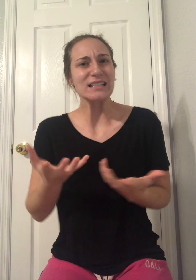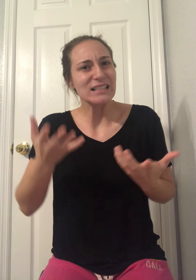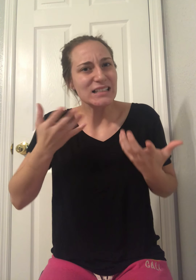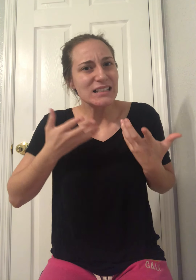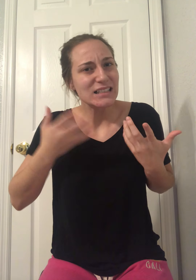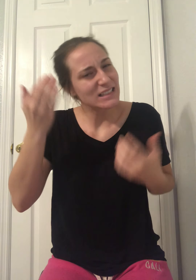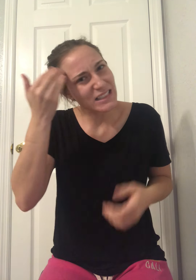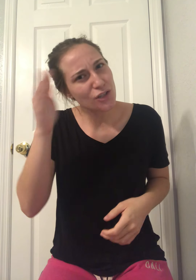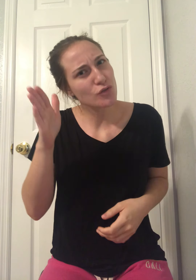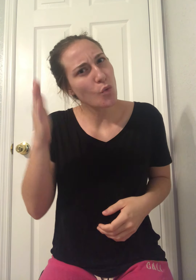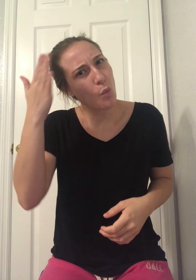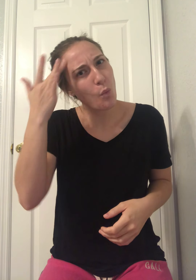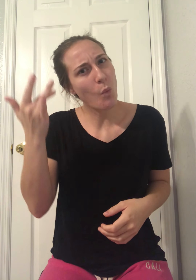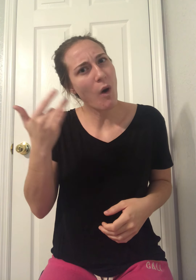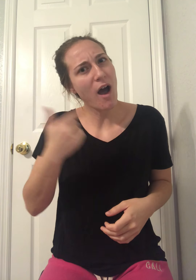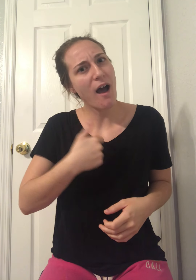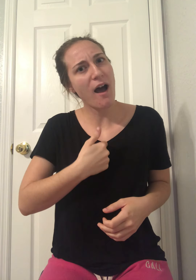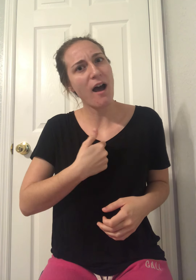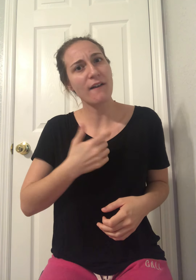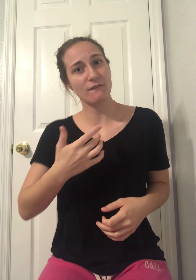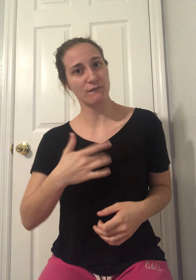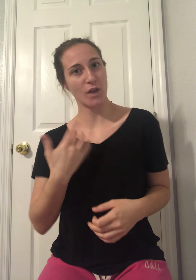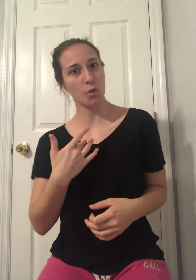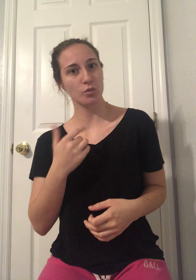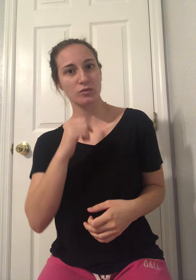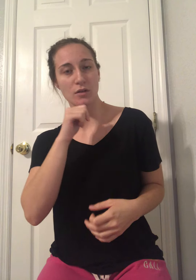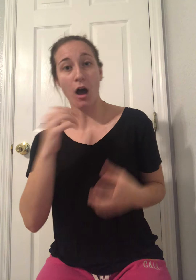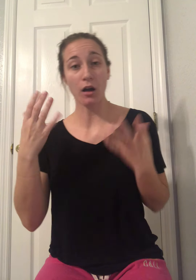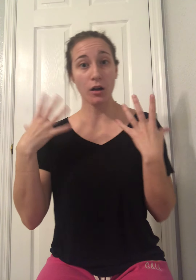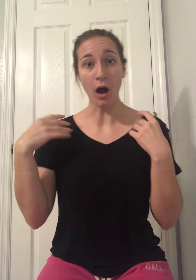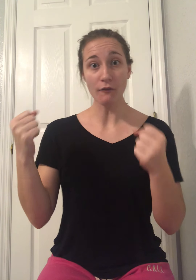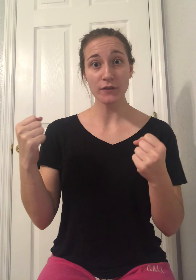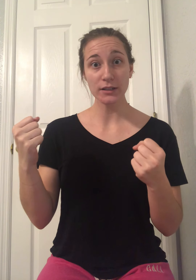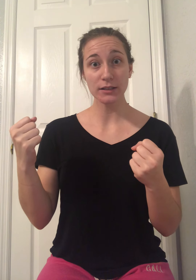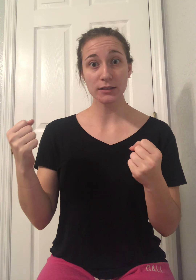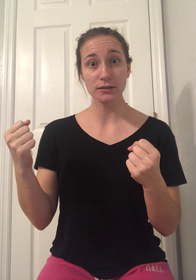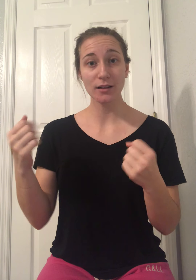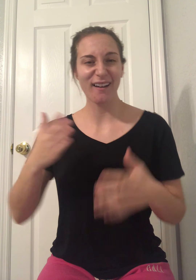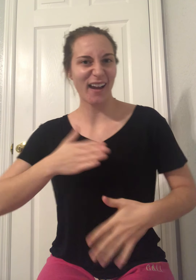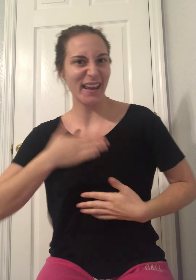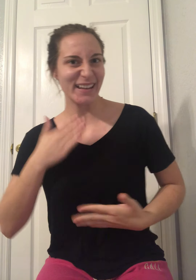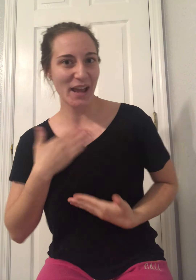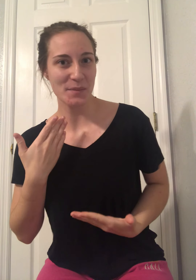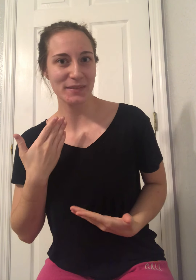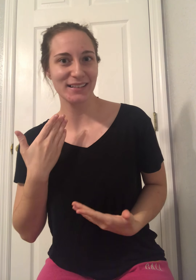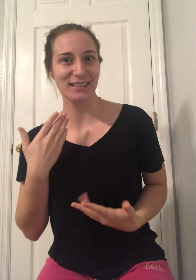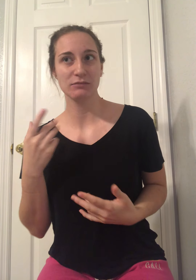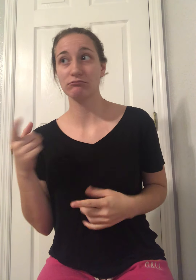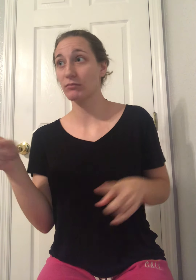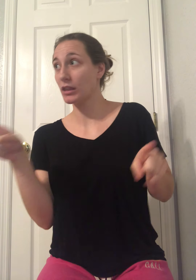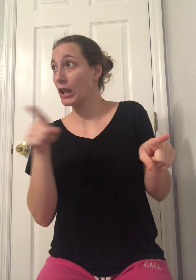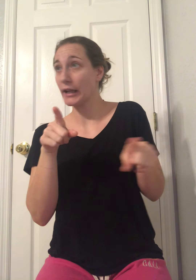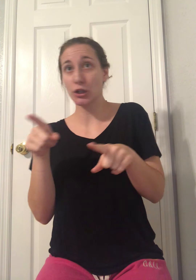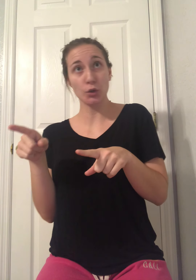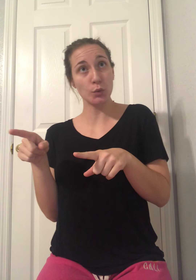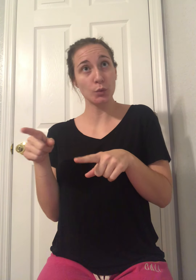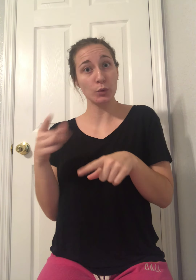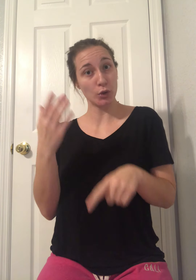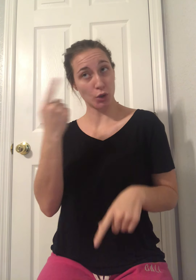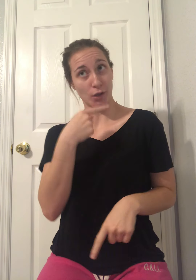as many of you seem to be. Can anyone relate to that? So I asked 107 MBA2s